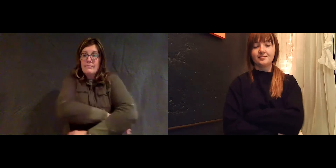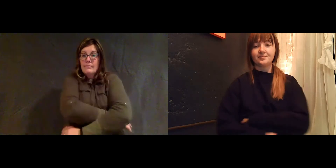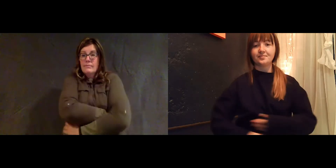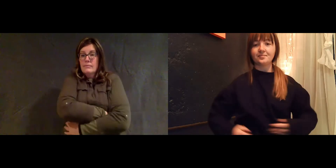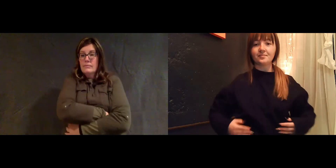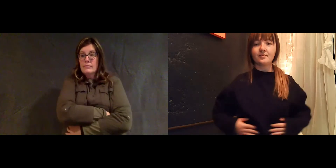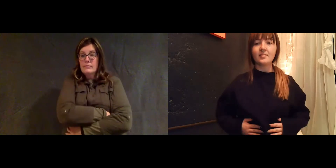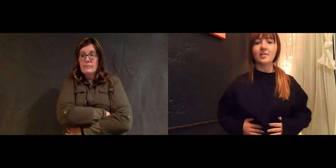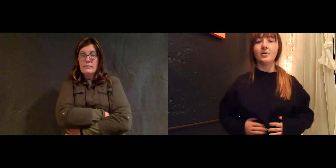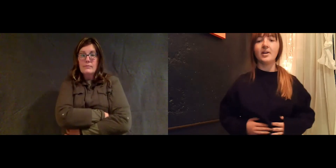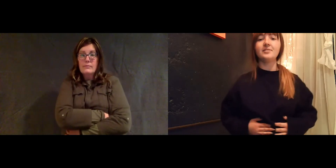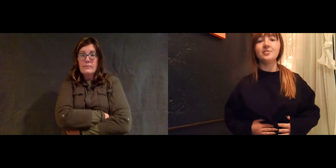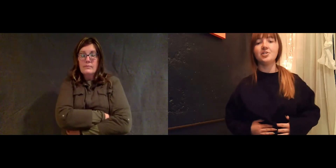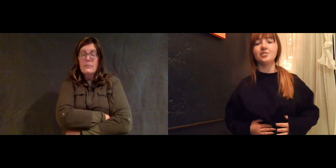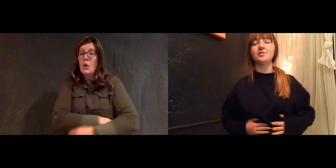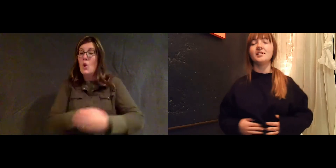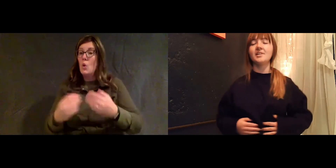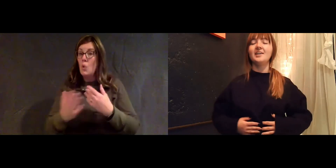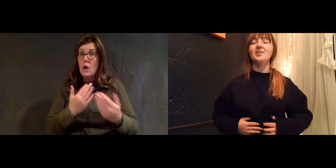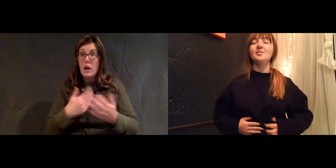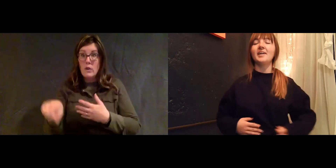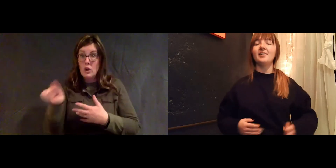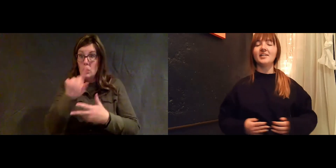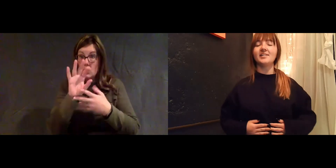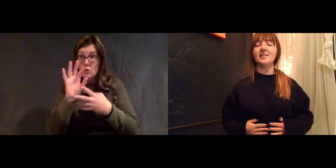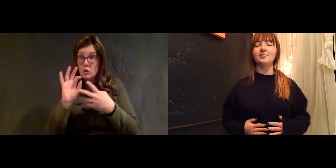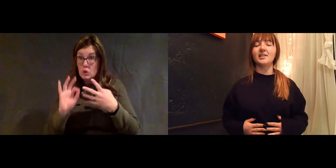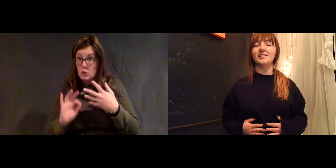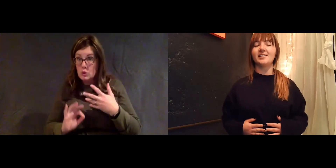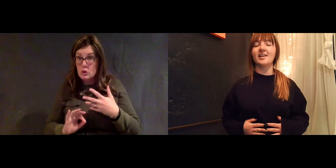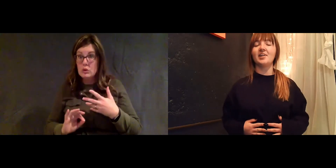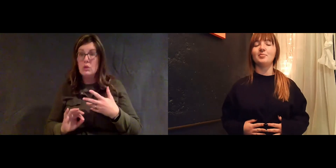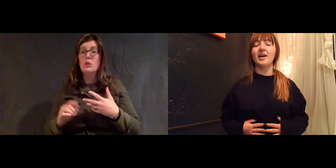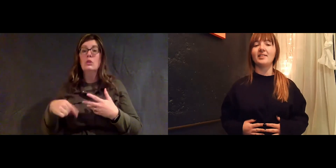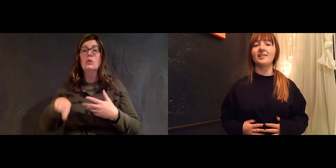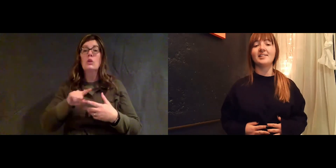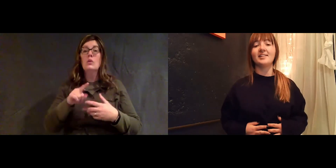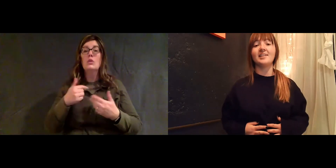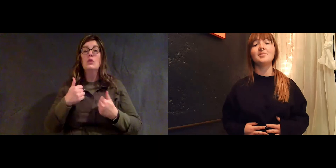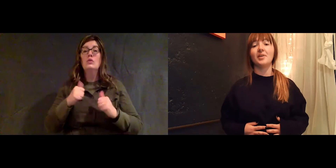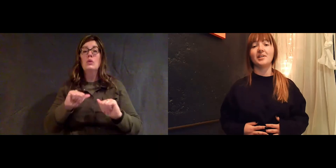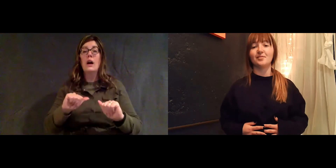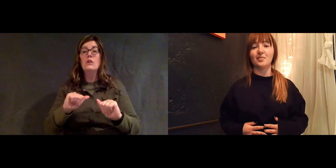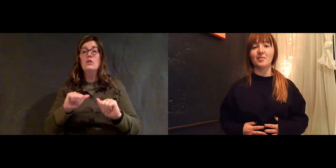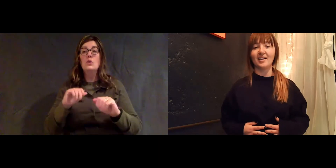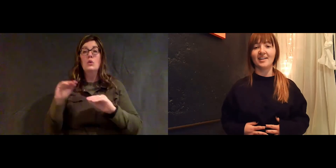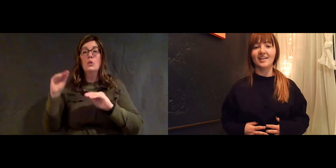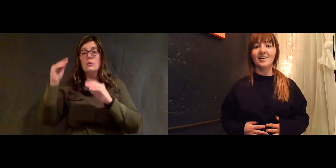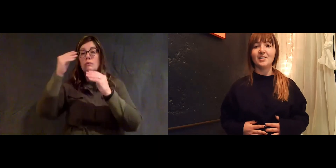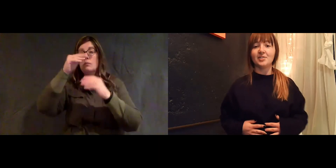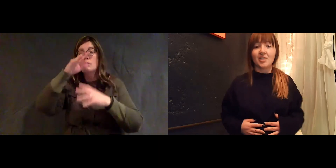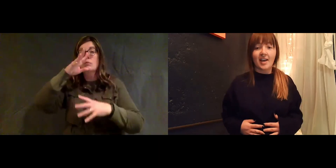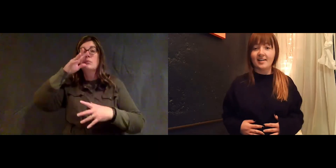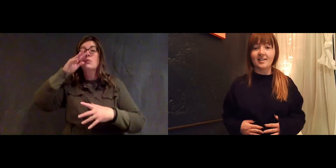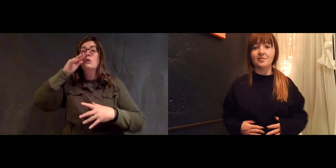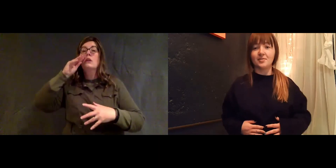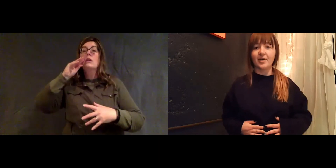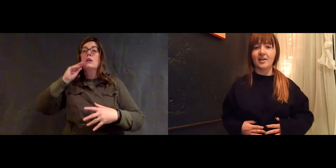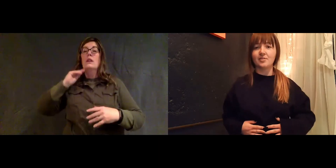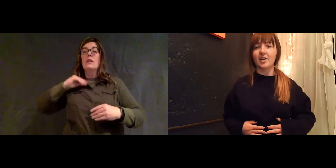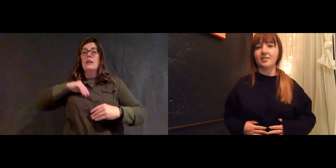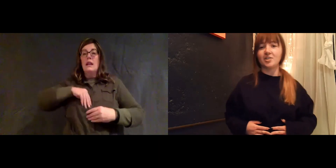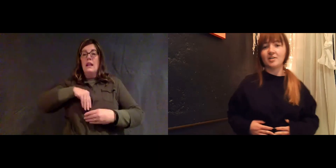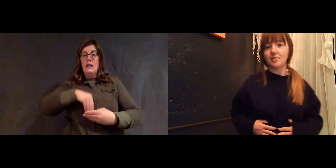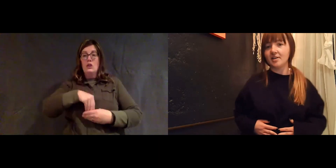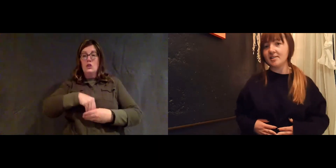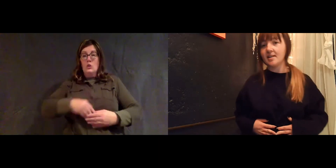chest. Whatever you choose, we're now going to see if we can send our breath into this space of our body, which again can feel kind